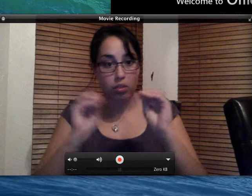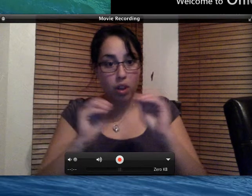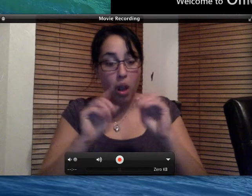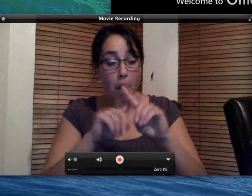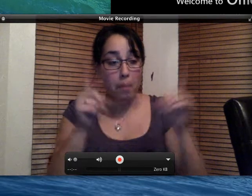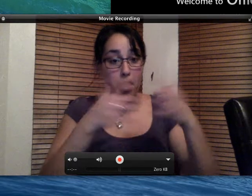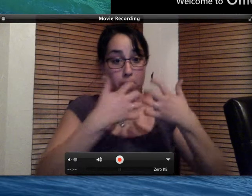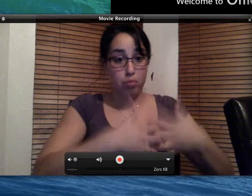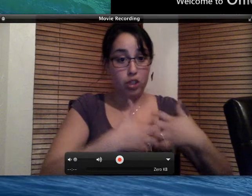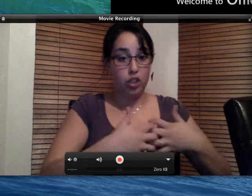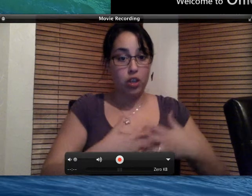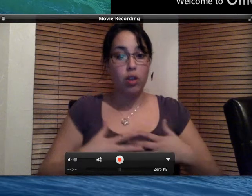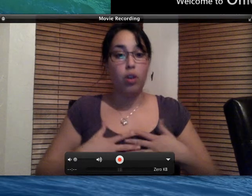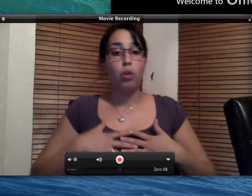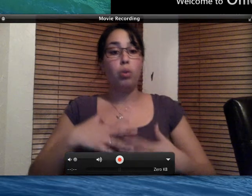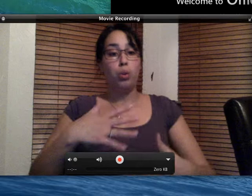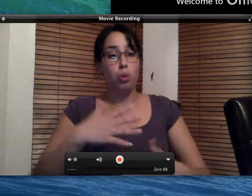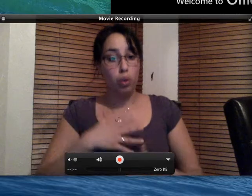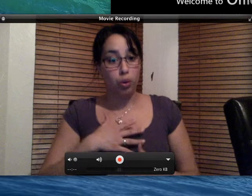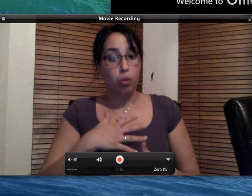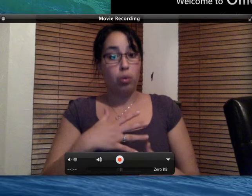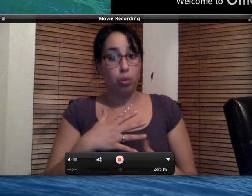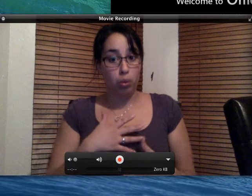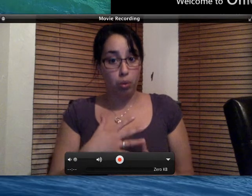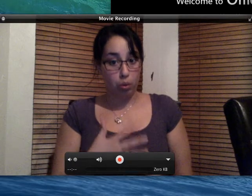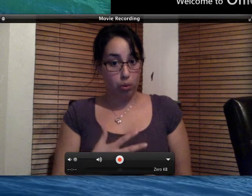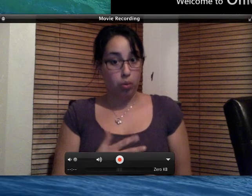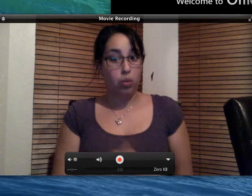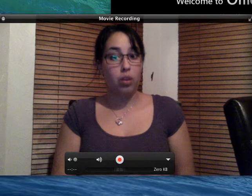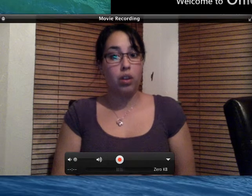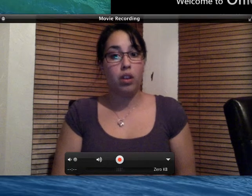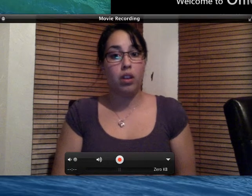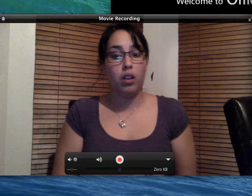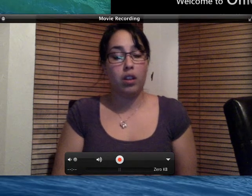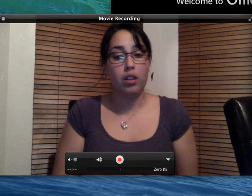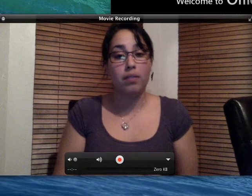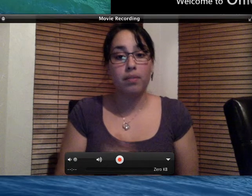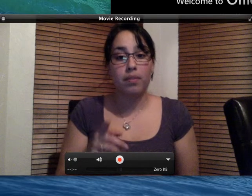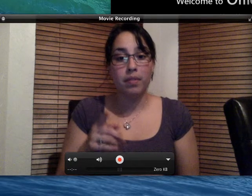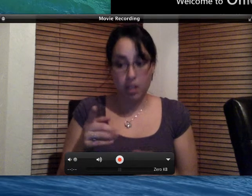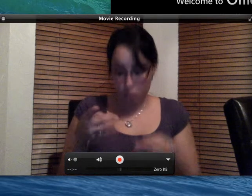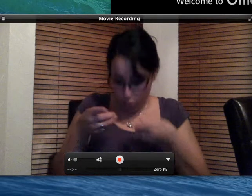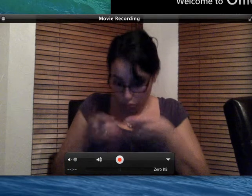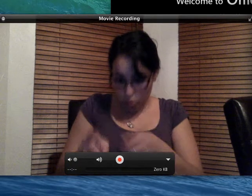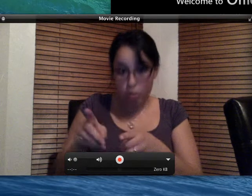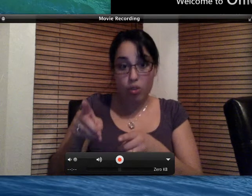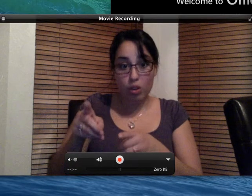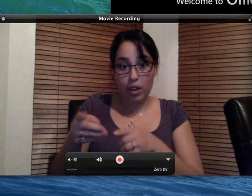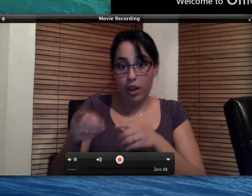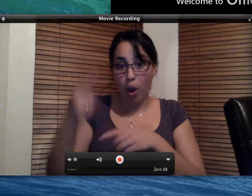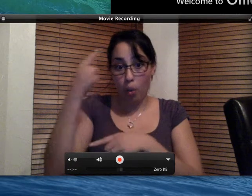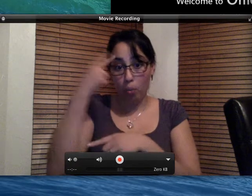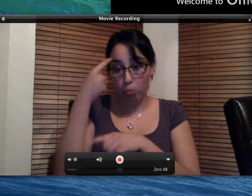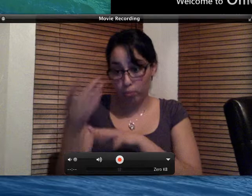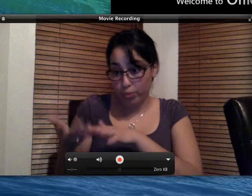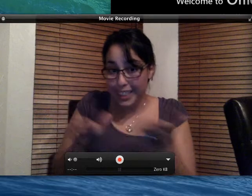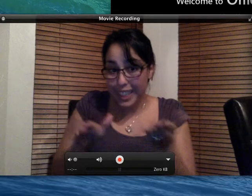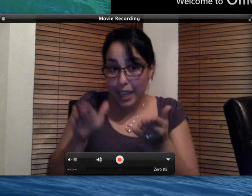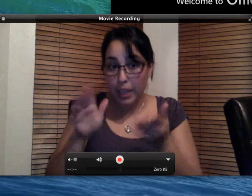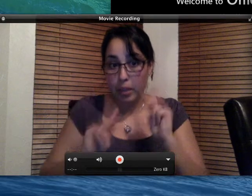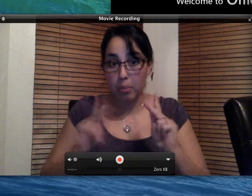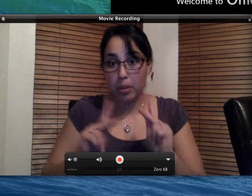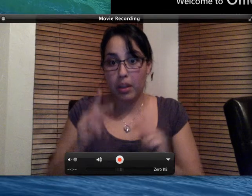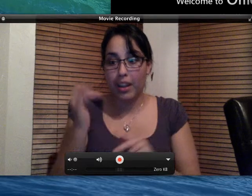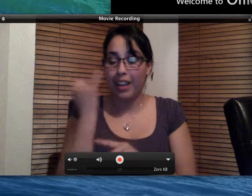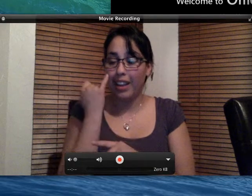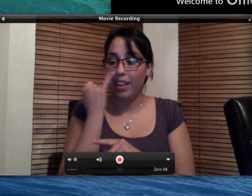respirator so that their organs will be oxygenated for transplantation. Now, in one of these brain dead people, if you trigger the